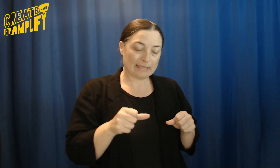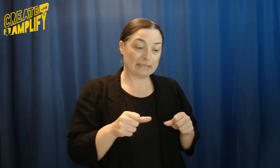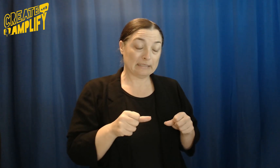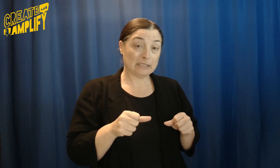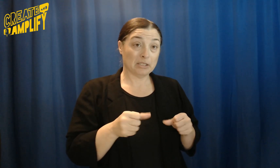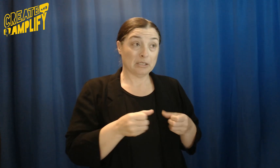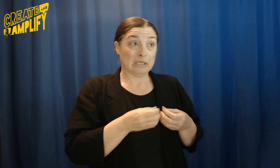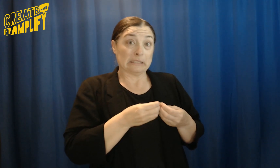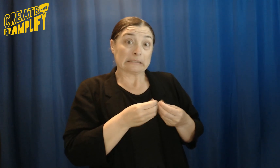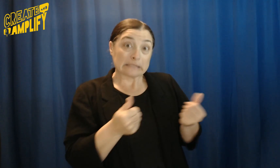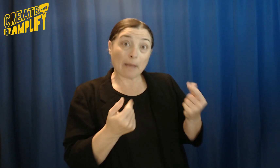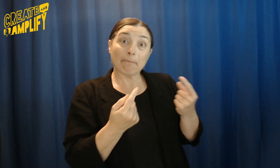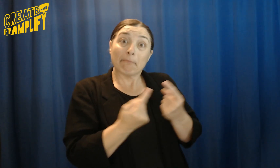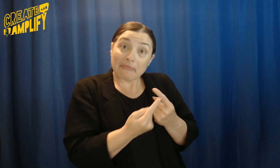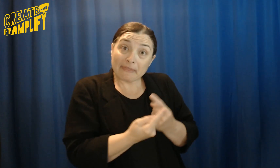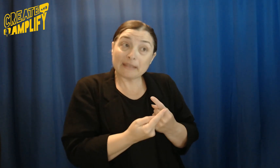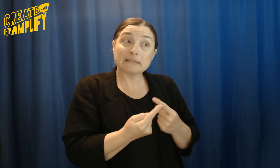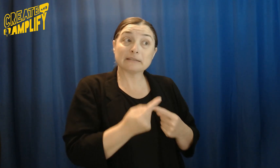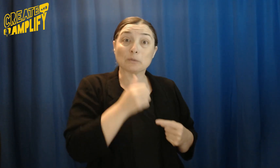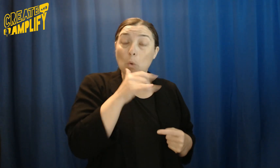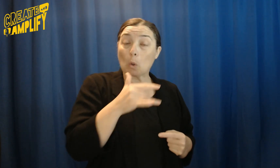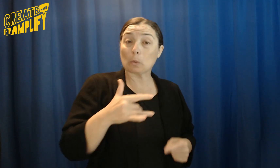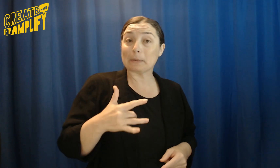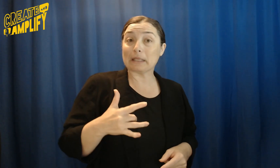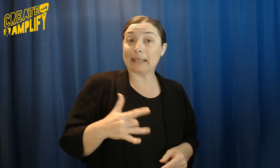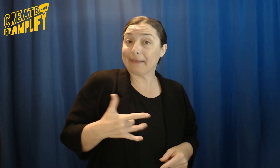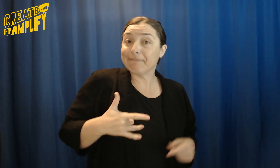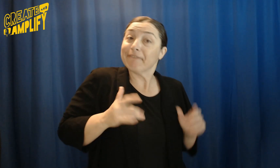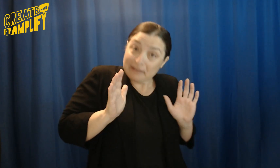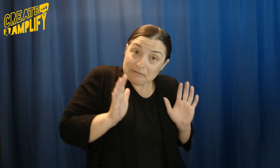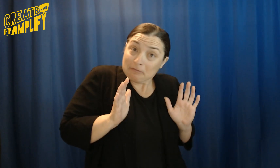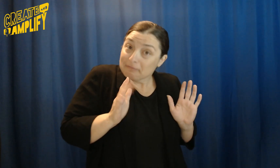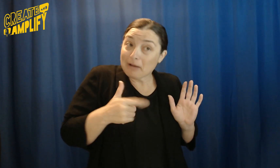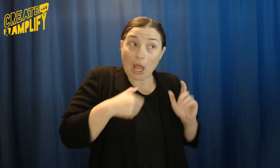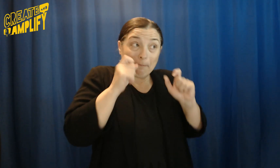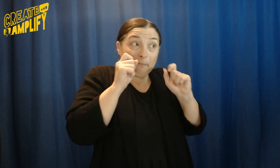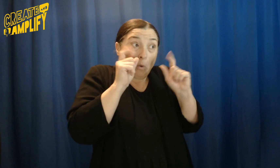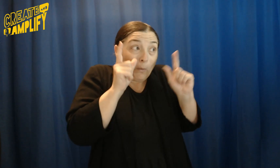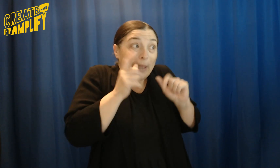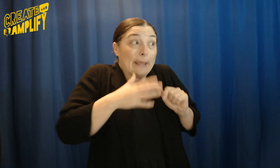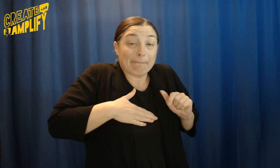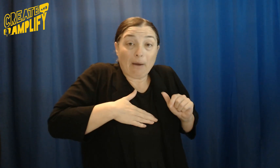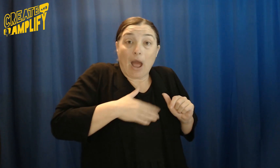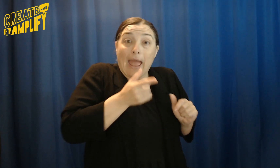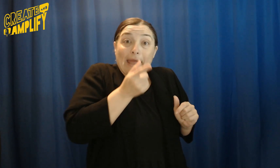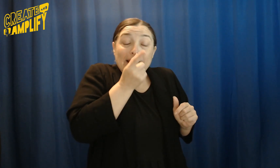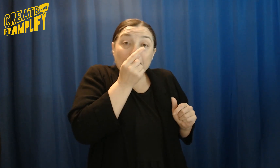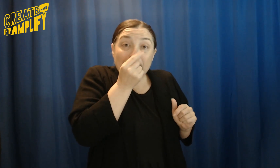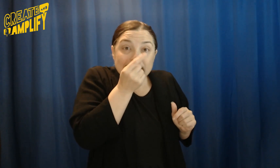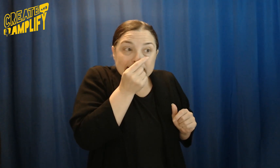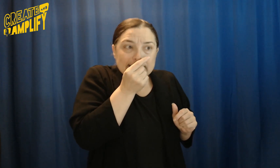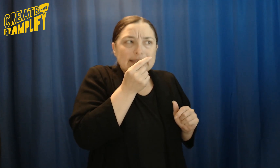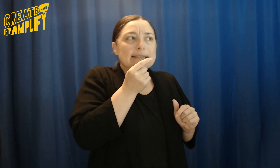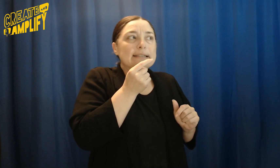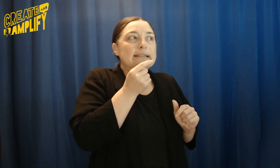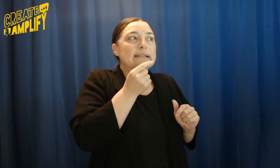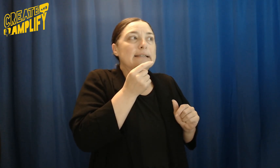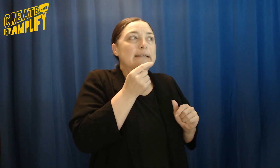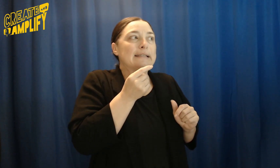and I'm really aware that my capacity is not of someone who will be diligently checking my garden